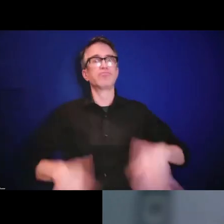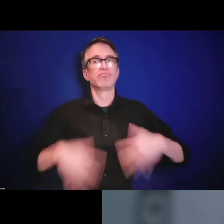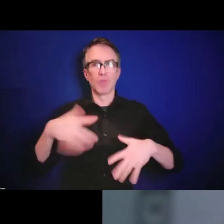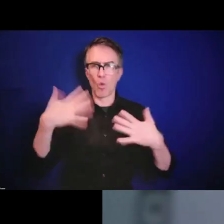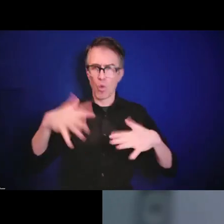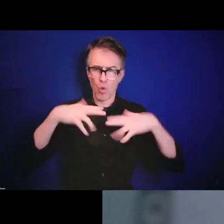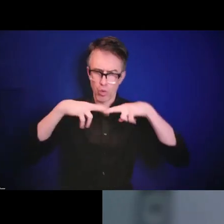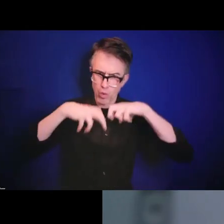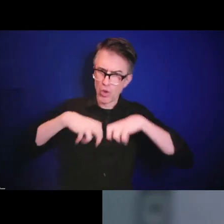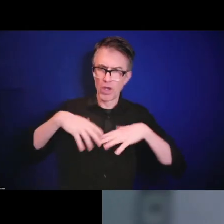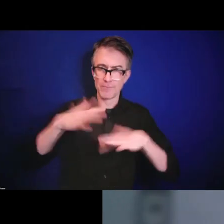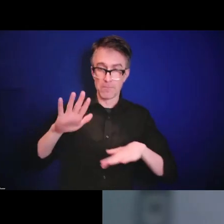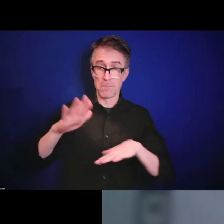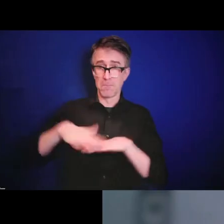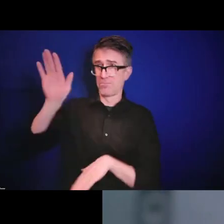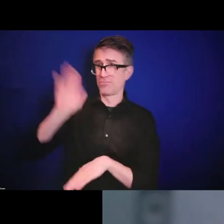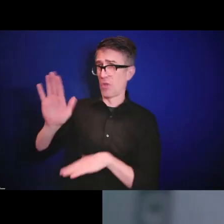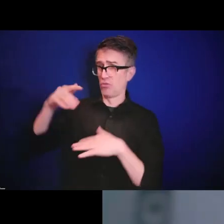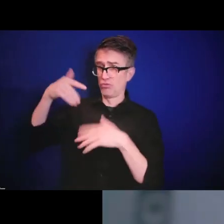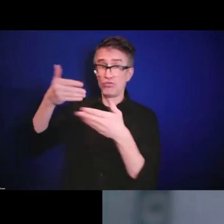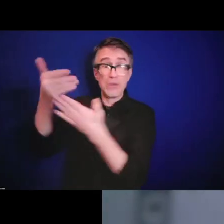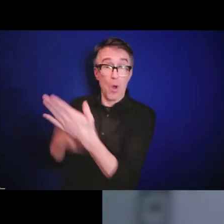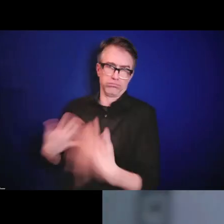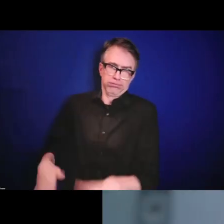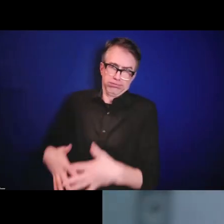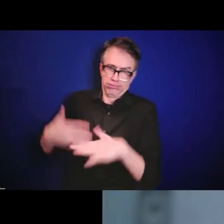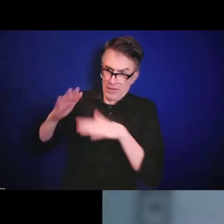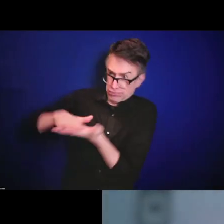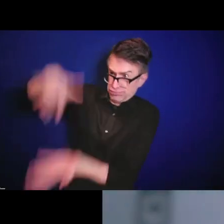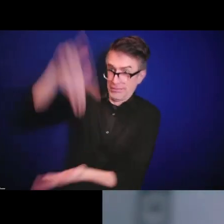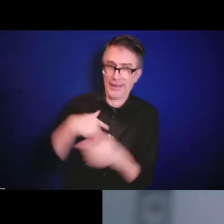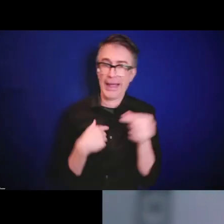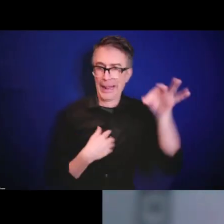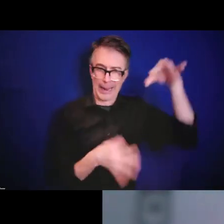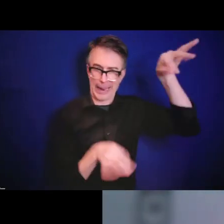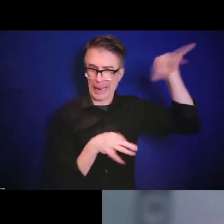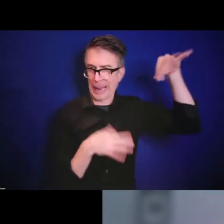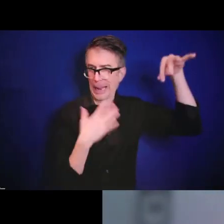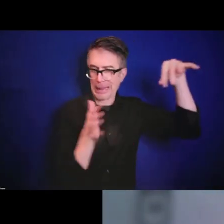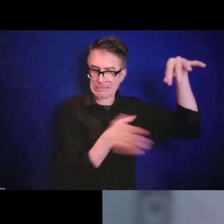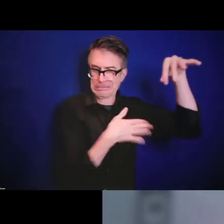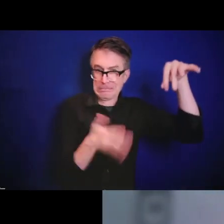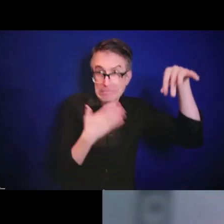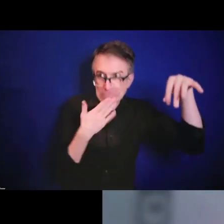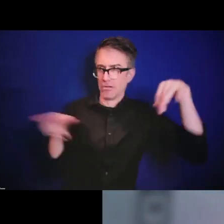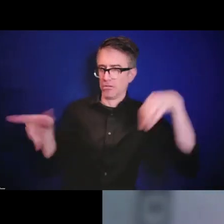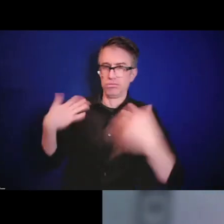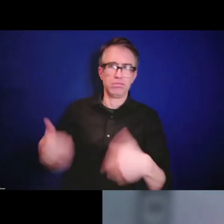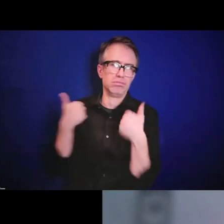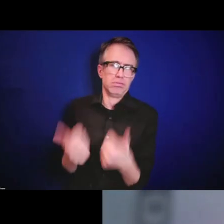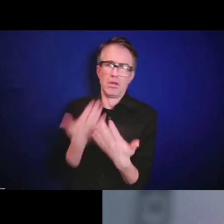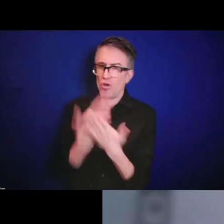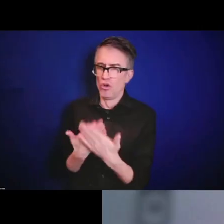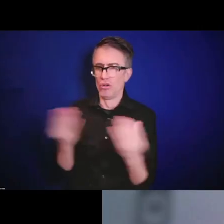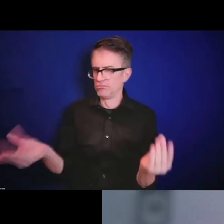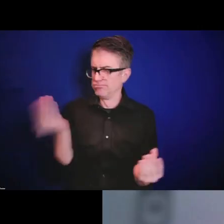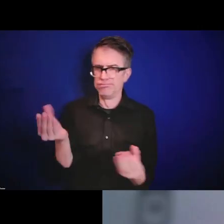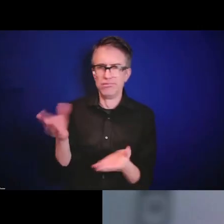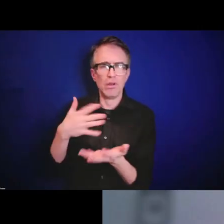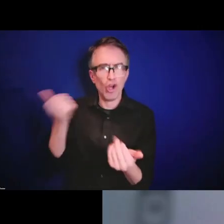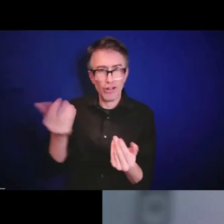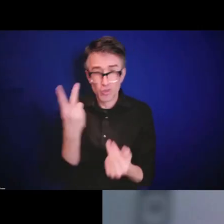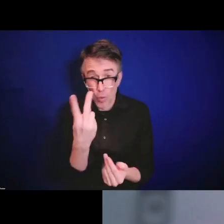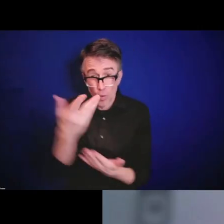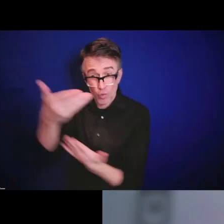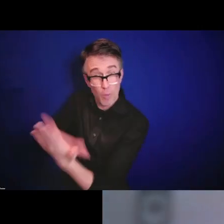what we do in the guidance. They just inform that chapter on qualitative data there. So hopefully those will also be